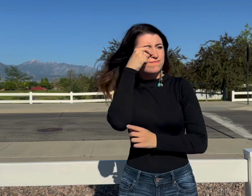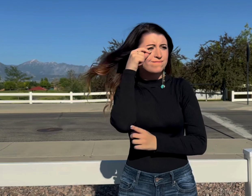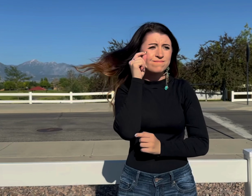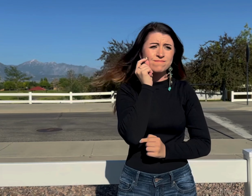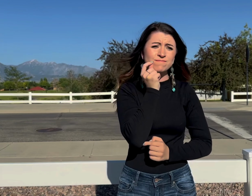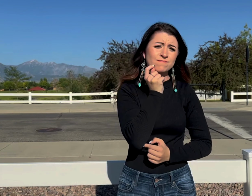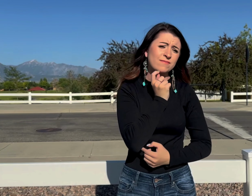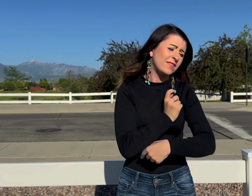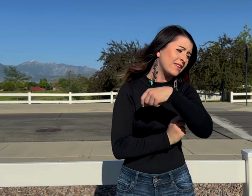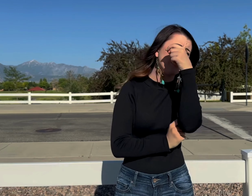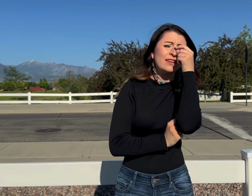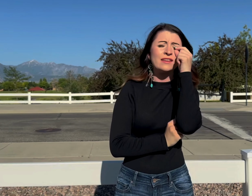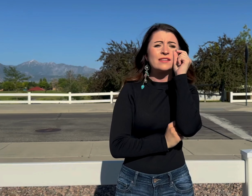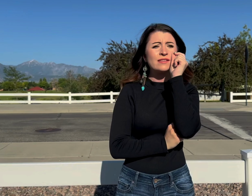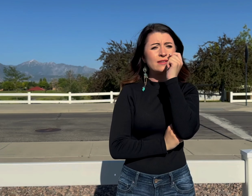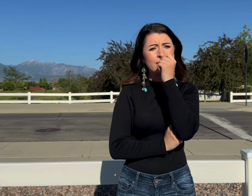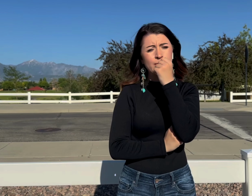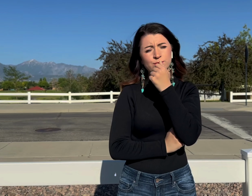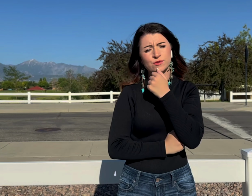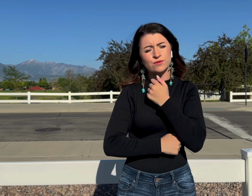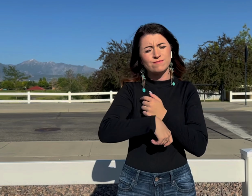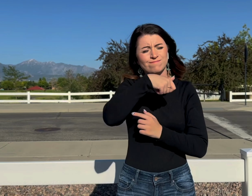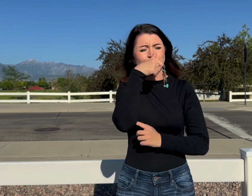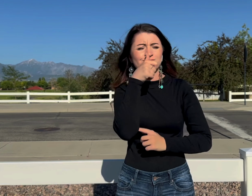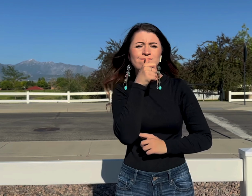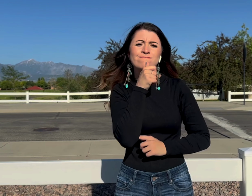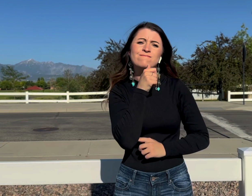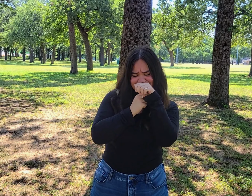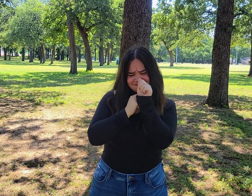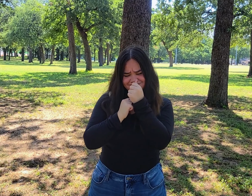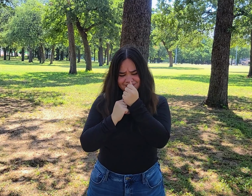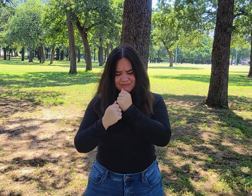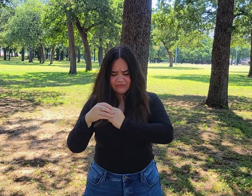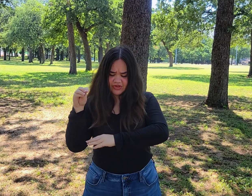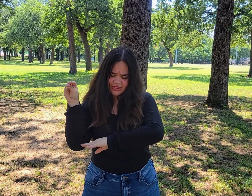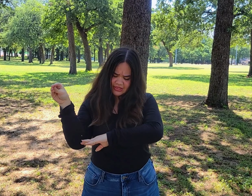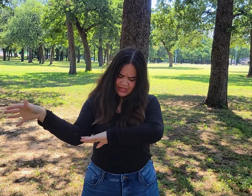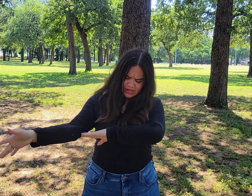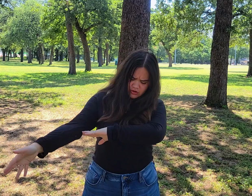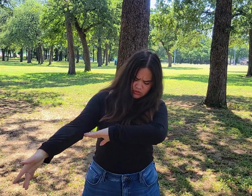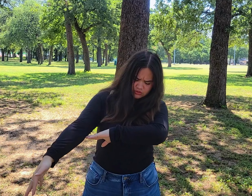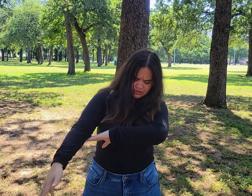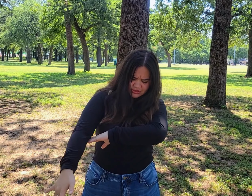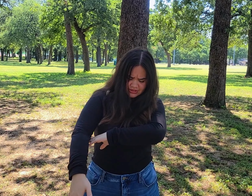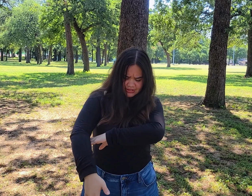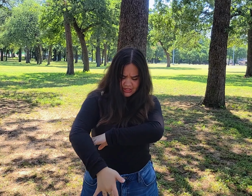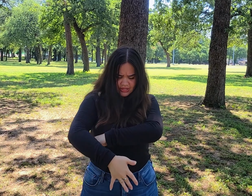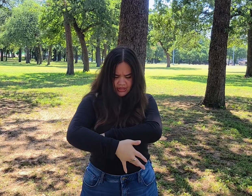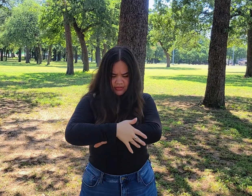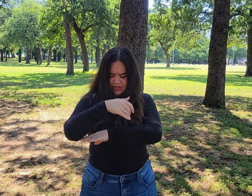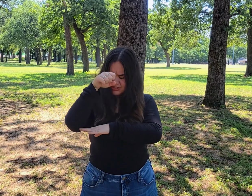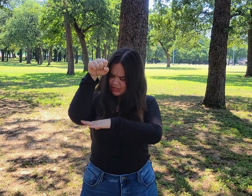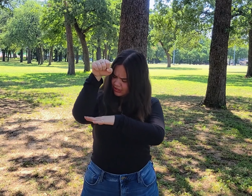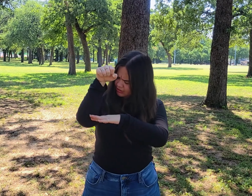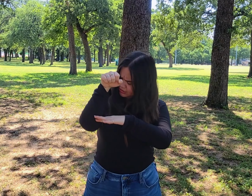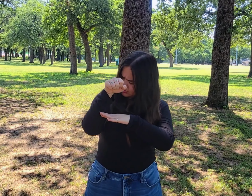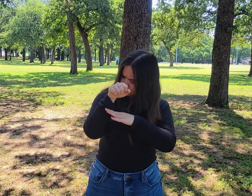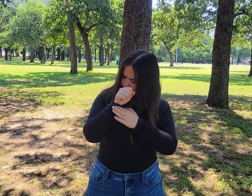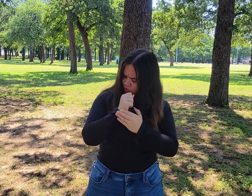What if your healing comes through tears And what if a thousand sleepless nights